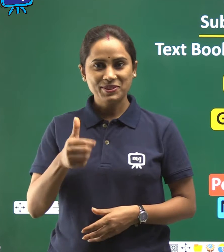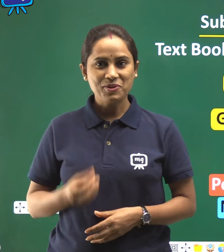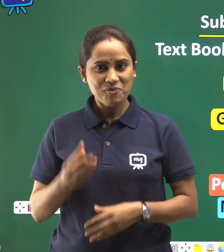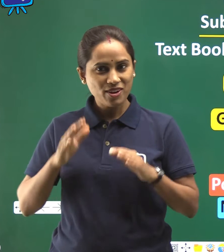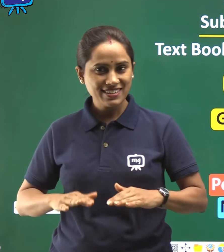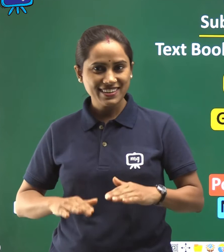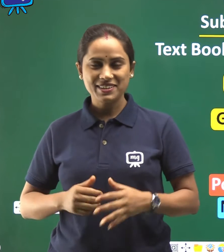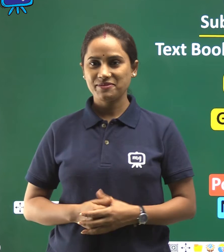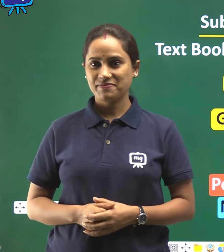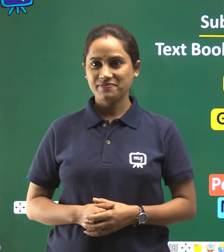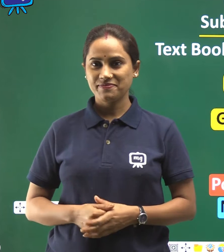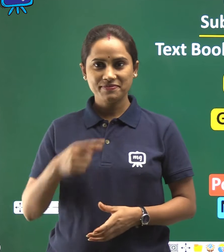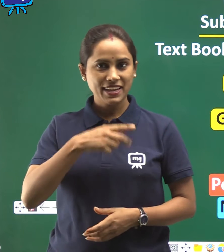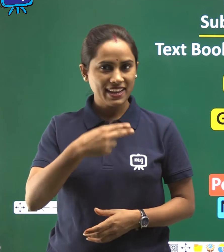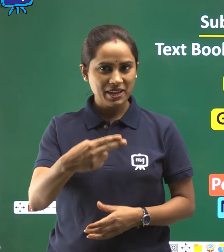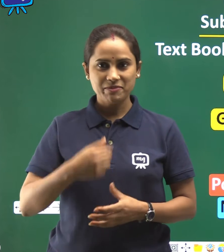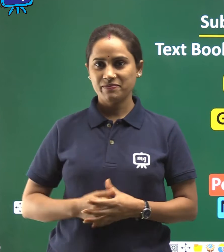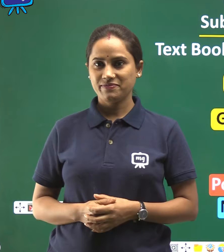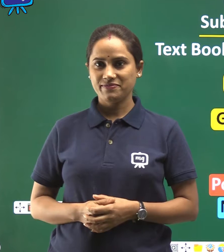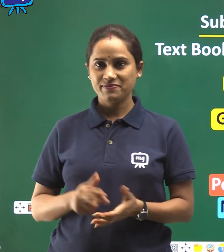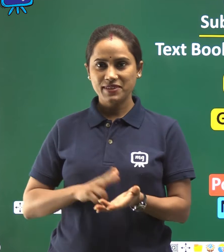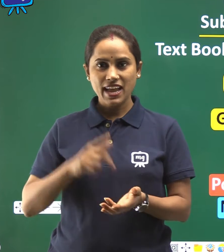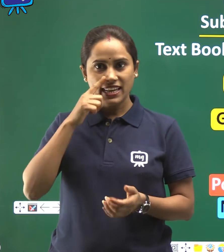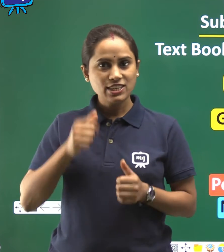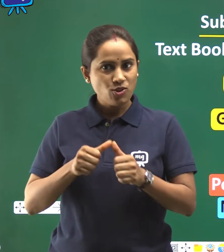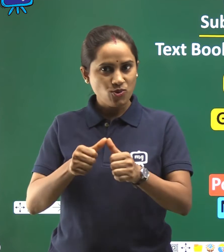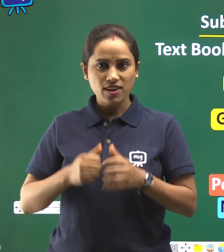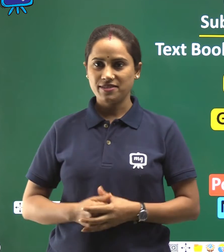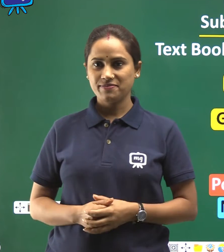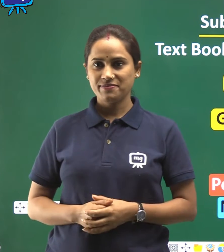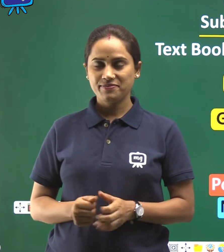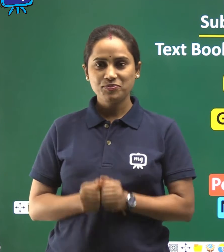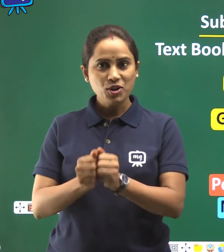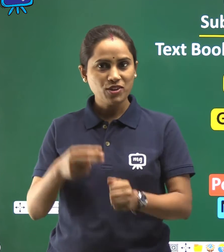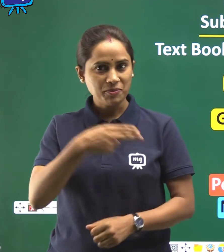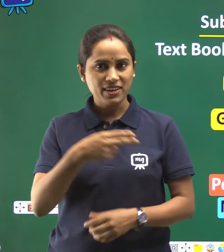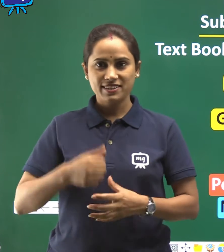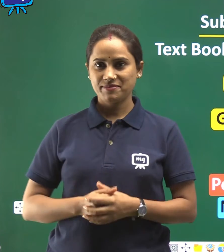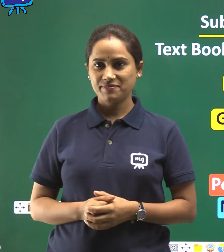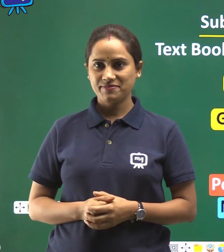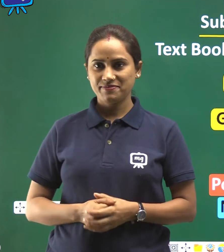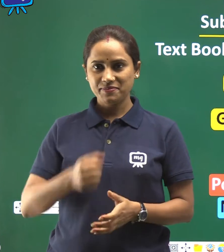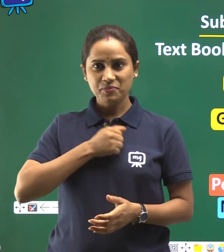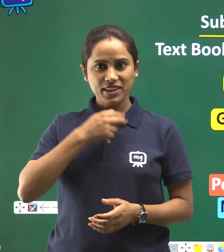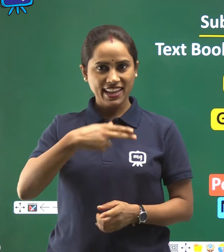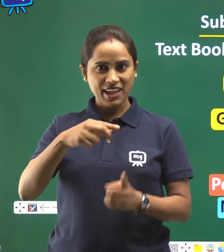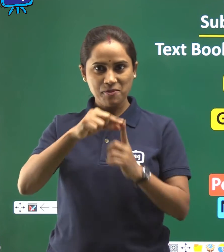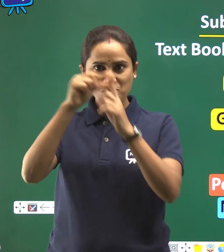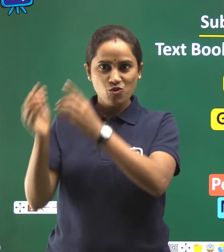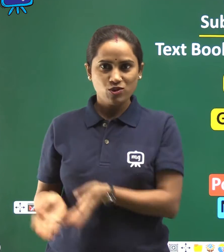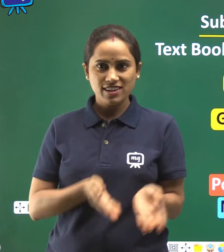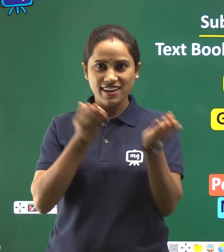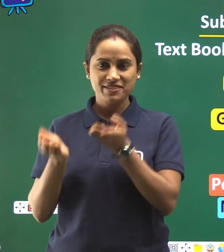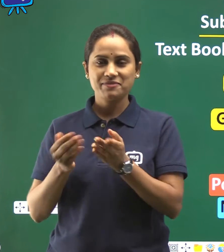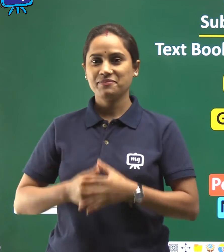Good morning, children. I am Nishi Arora. With me, Pooja Pareva.